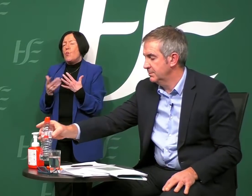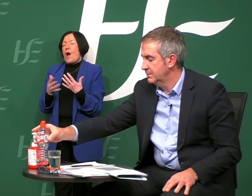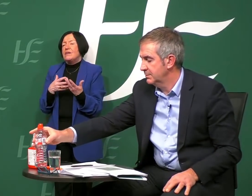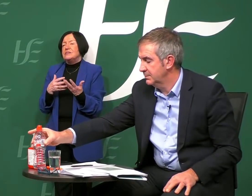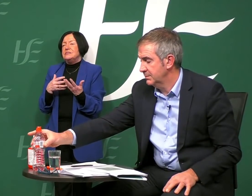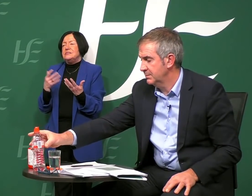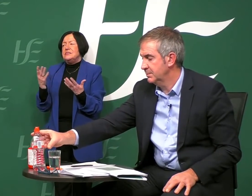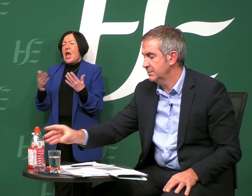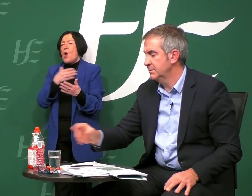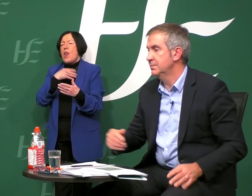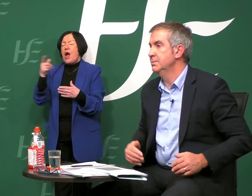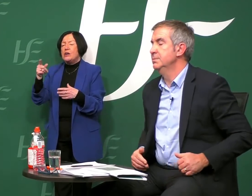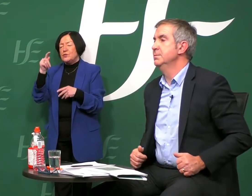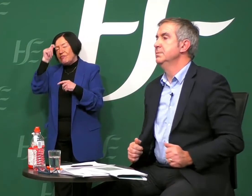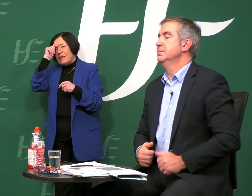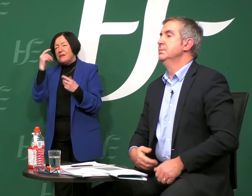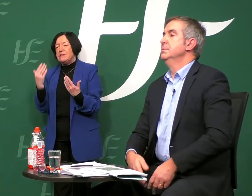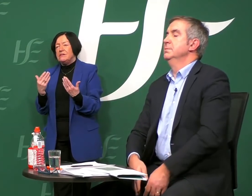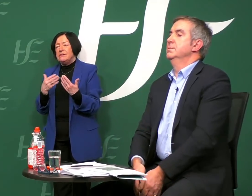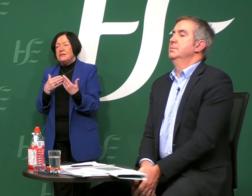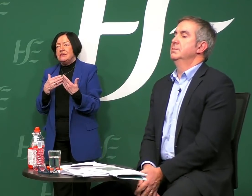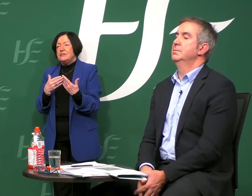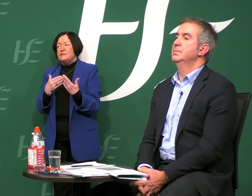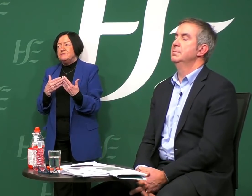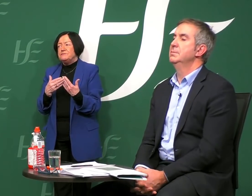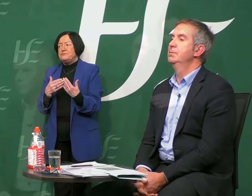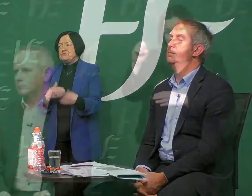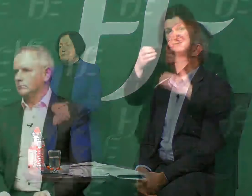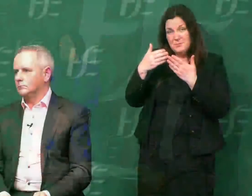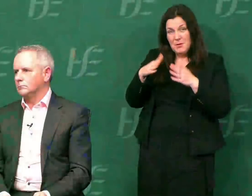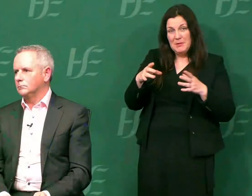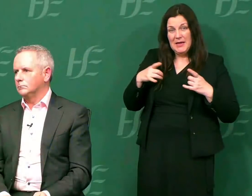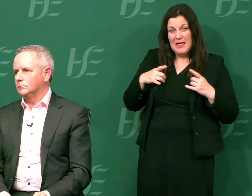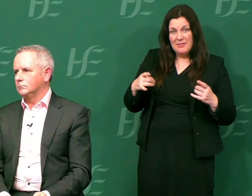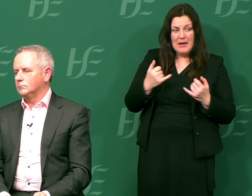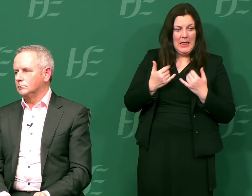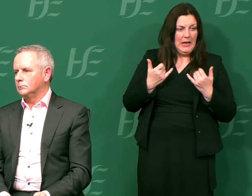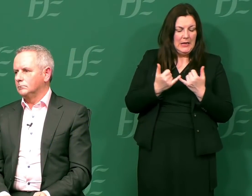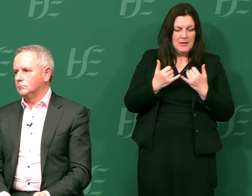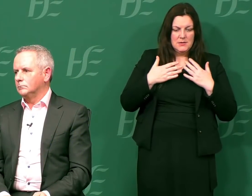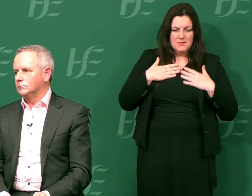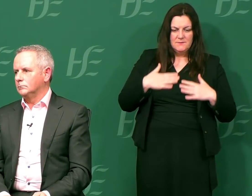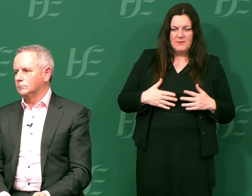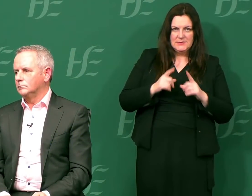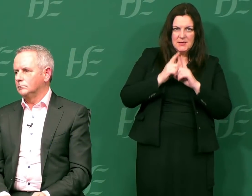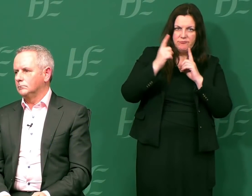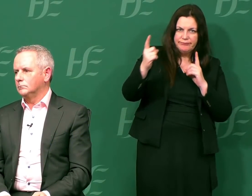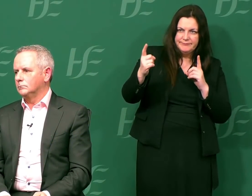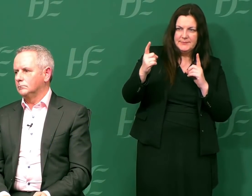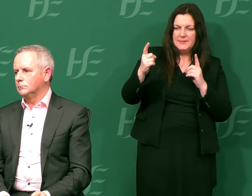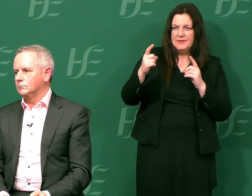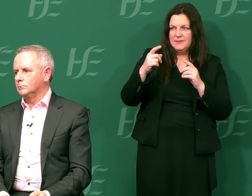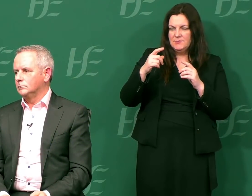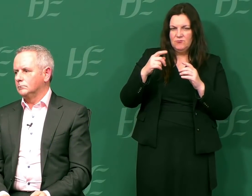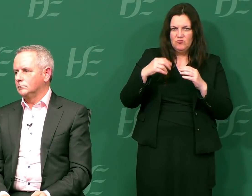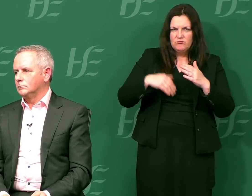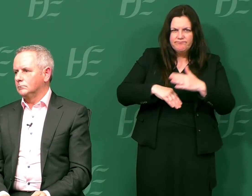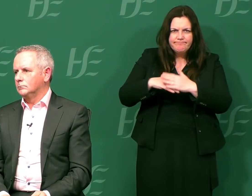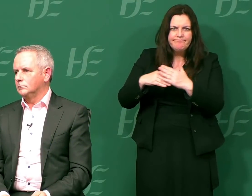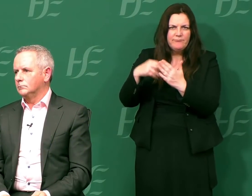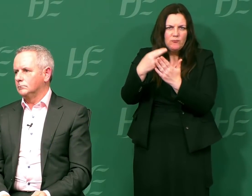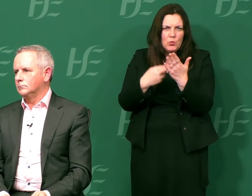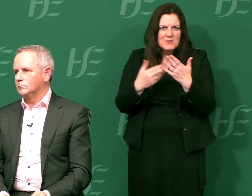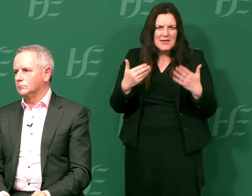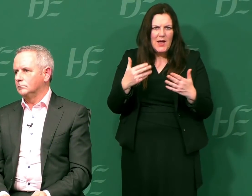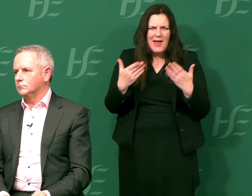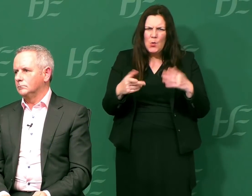I suppose, how long do you envisage those public health measures like that social distancing and the restrictions that we have in place at the minute? How long do you think they will be needed for?